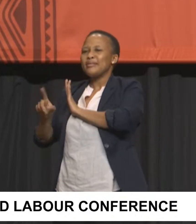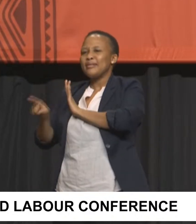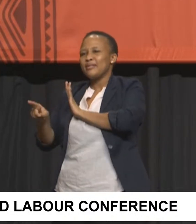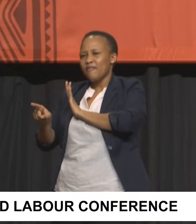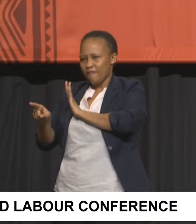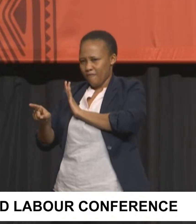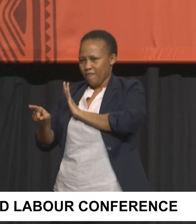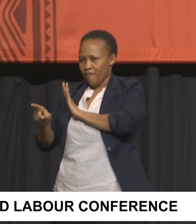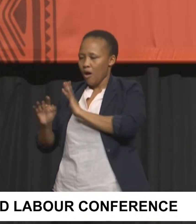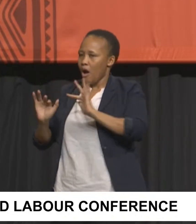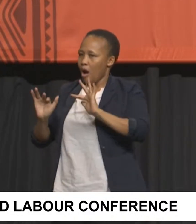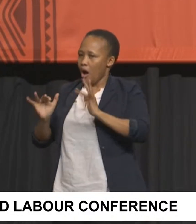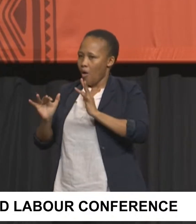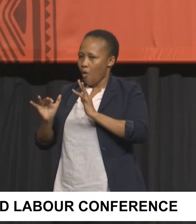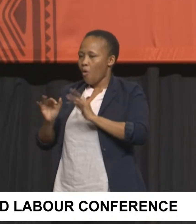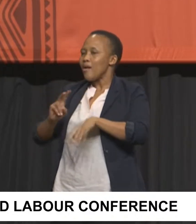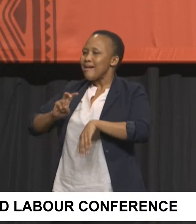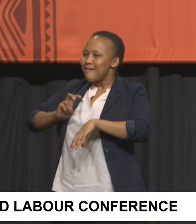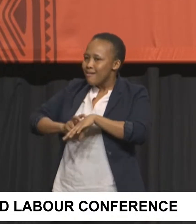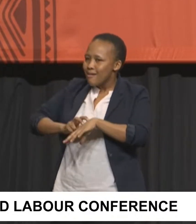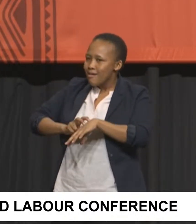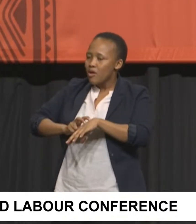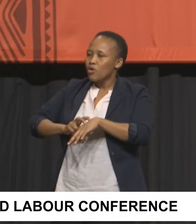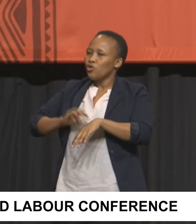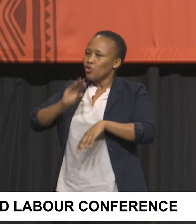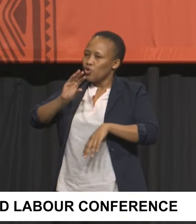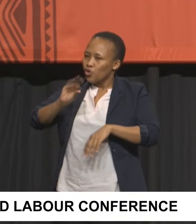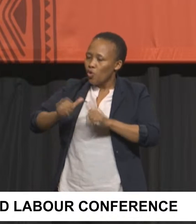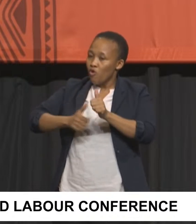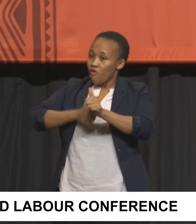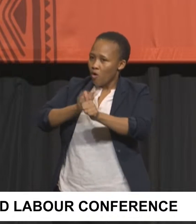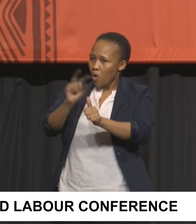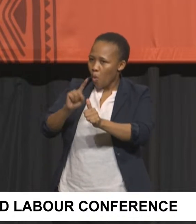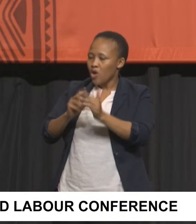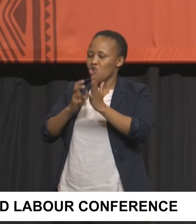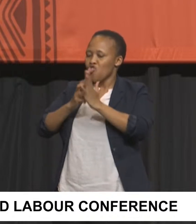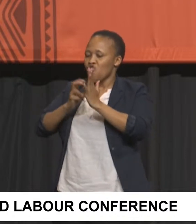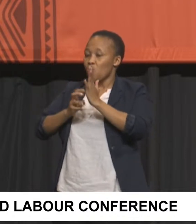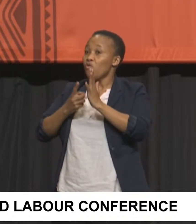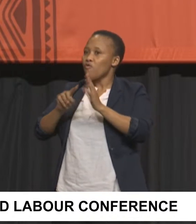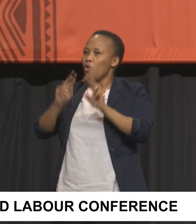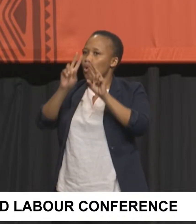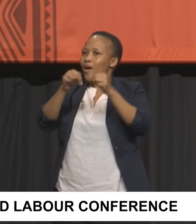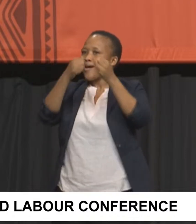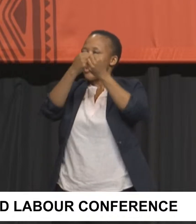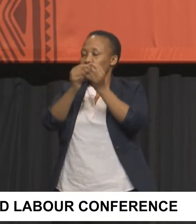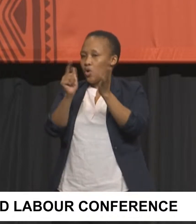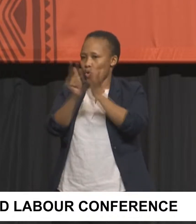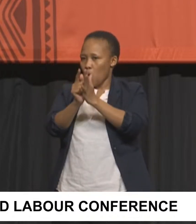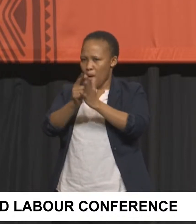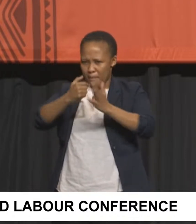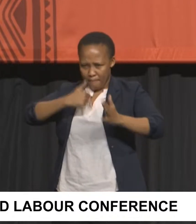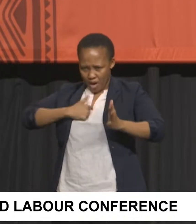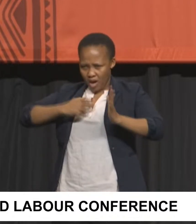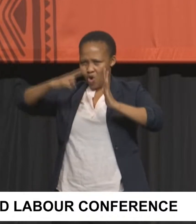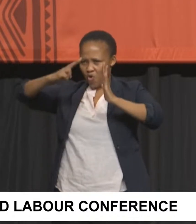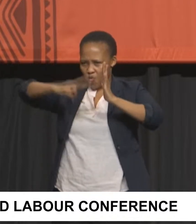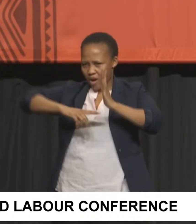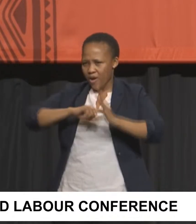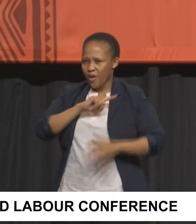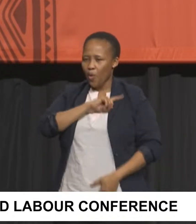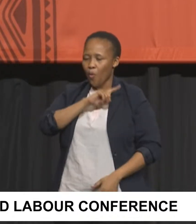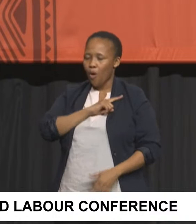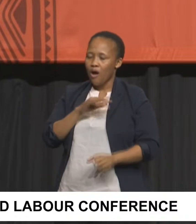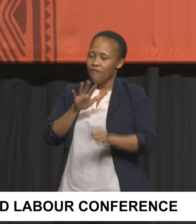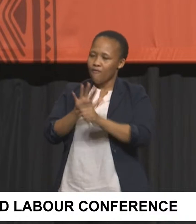manner consistent with the procedural rules of national law. So I'm reading this out to you to help you understand that this is part of